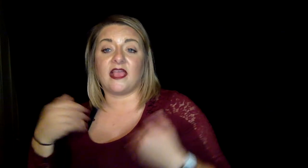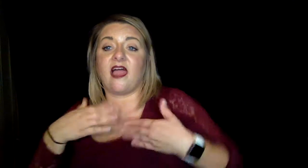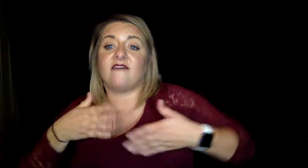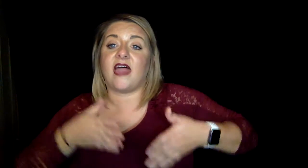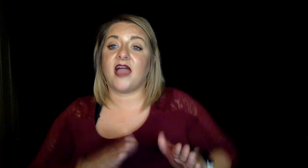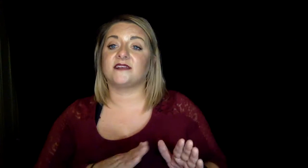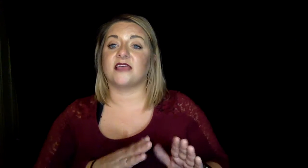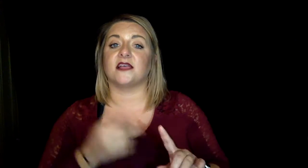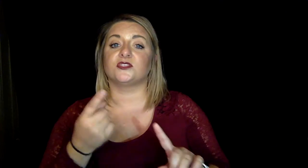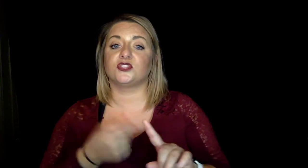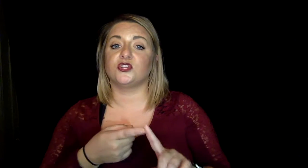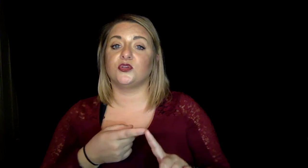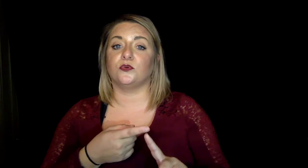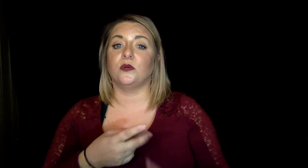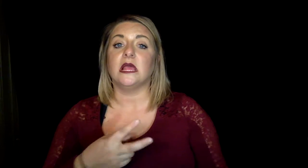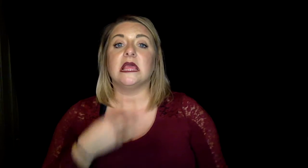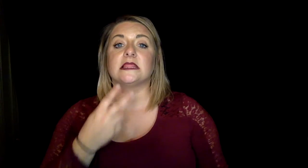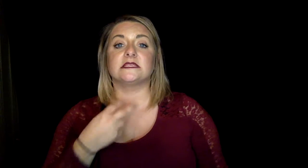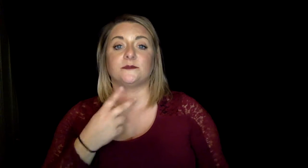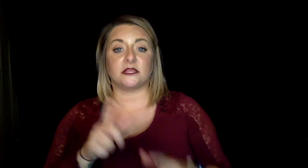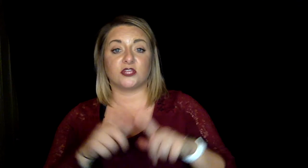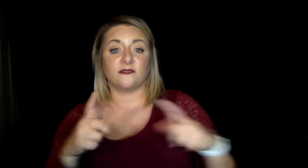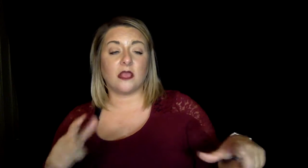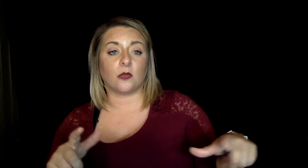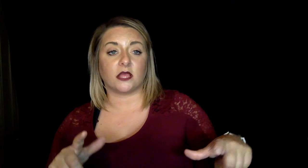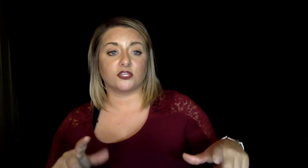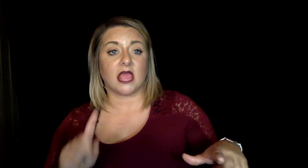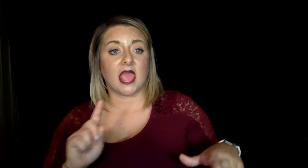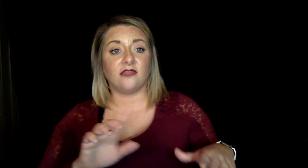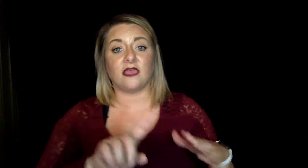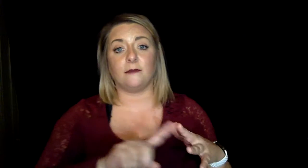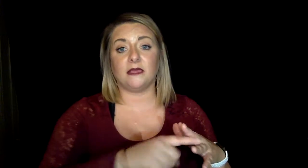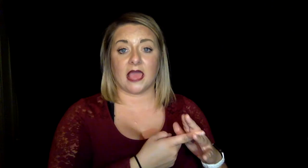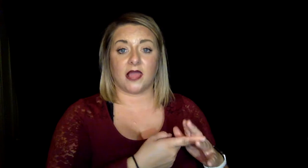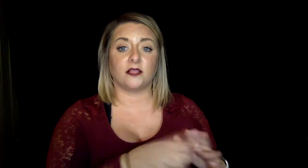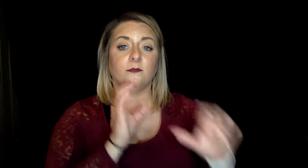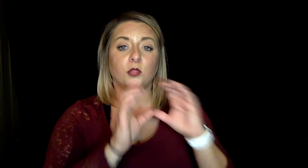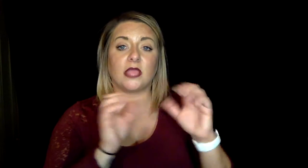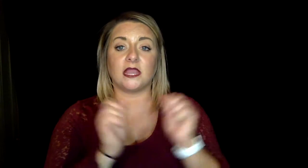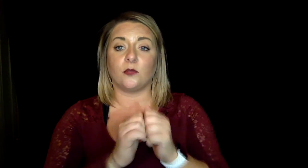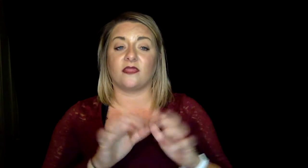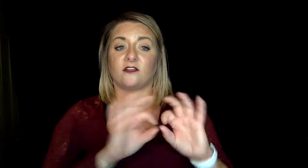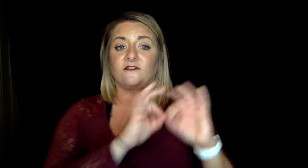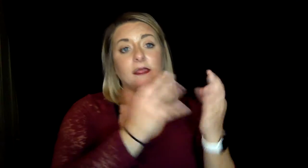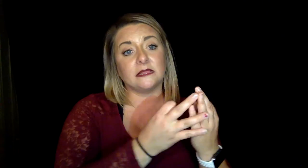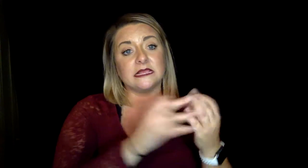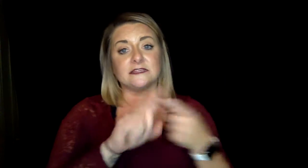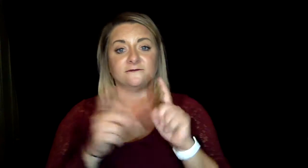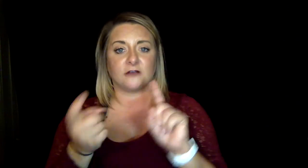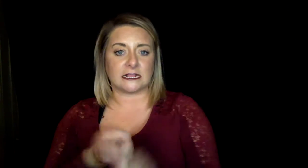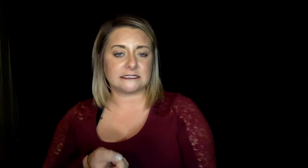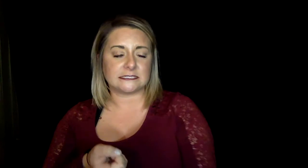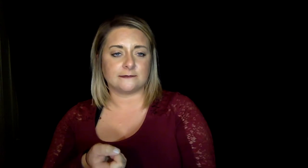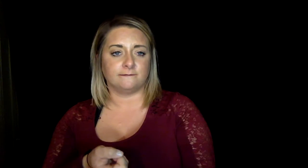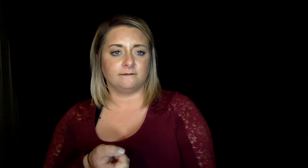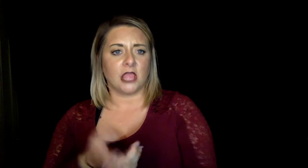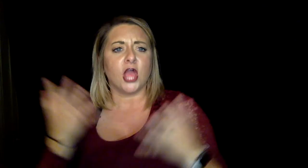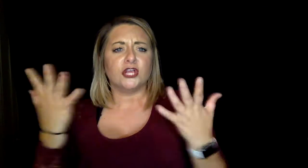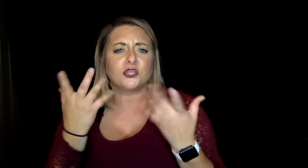have access to the speech and language, and they began communicating with their families and friends. So,